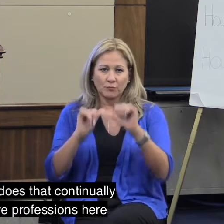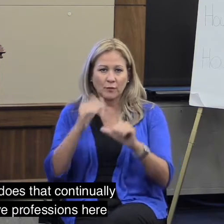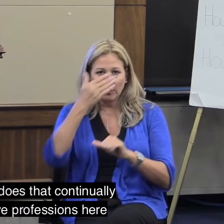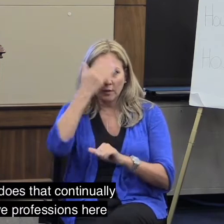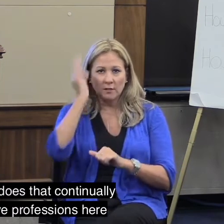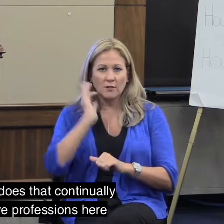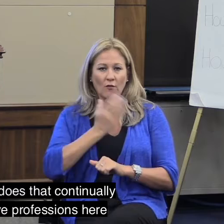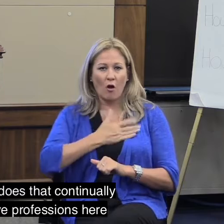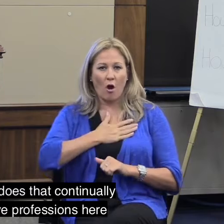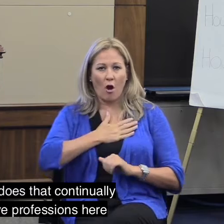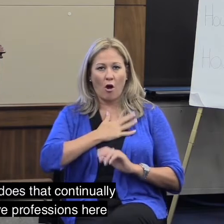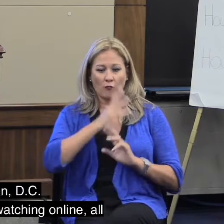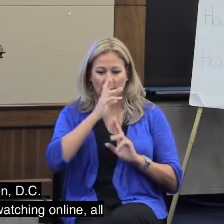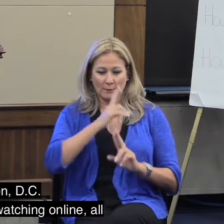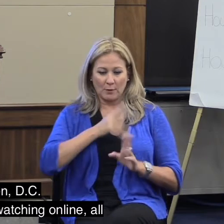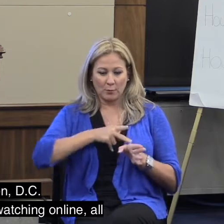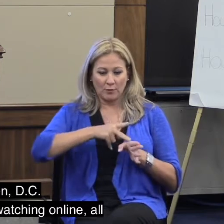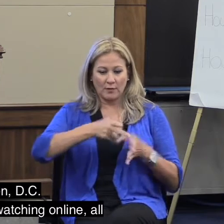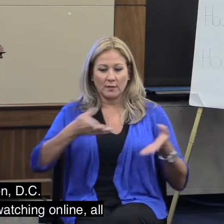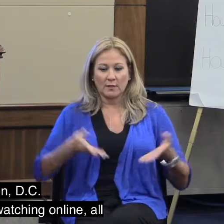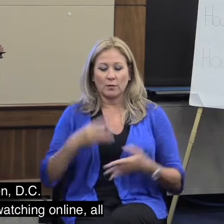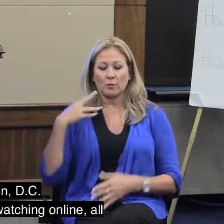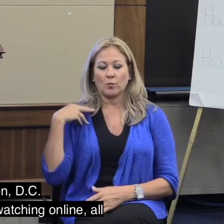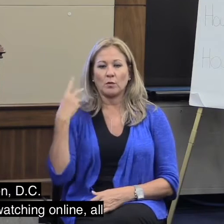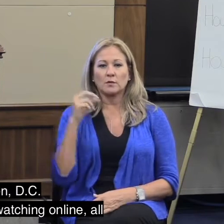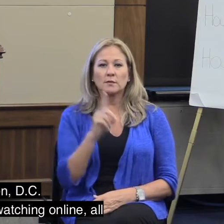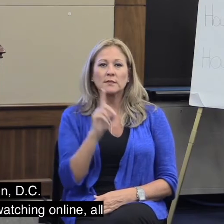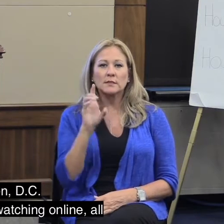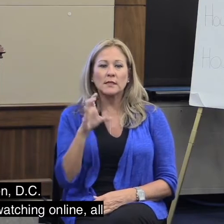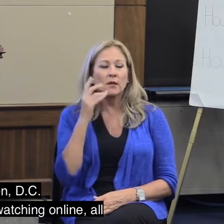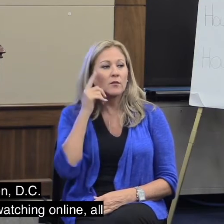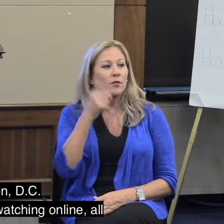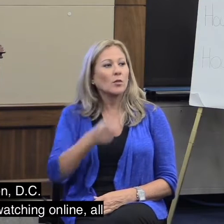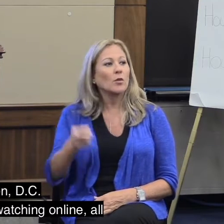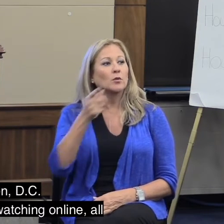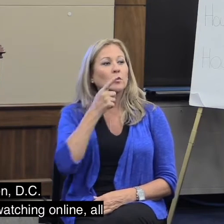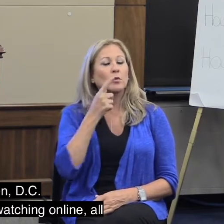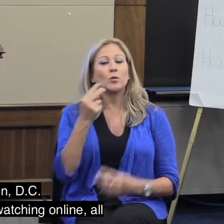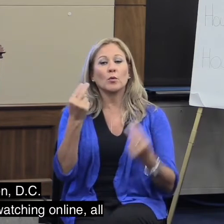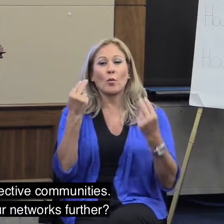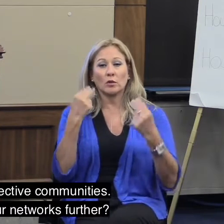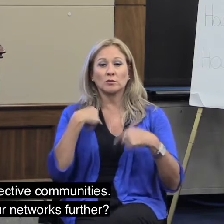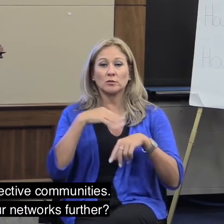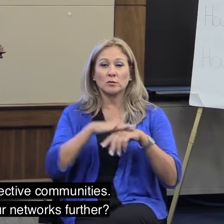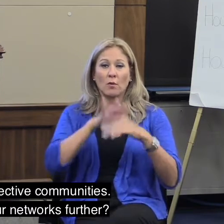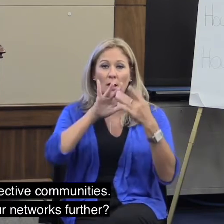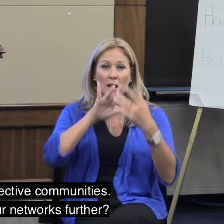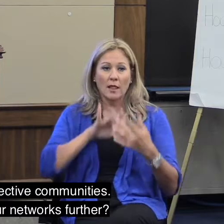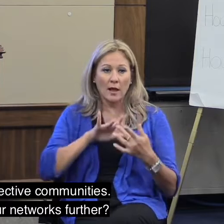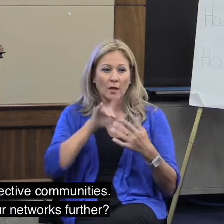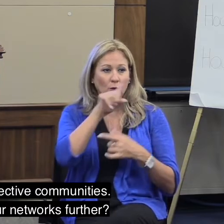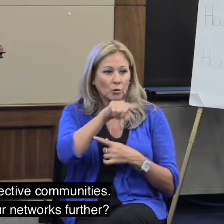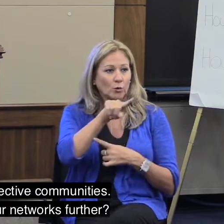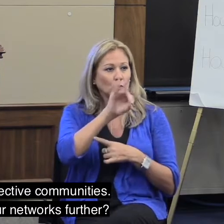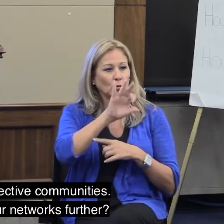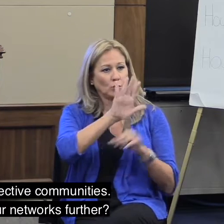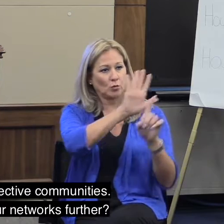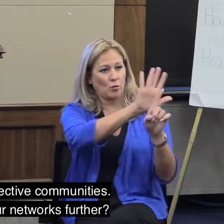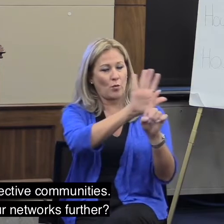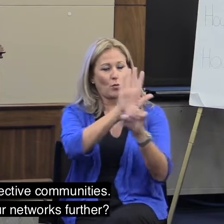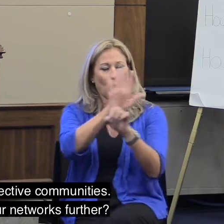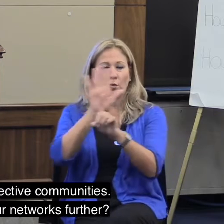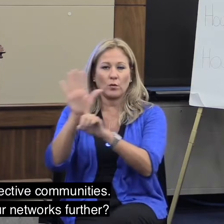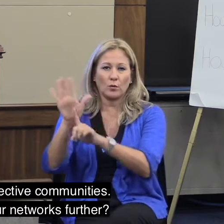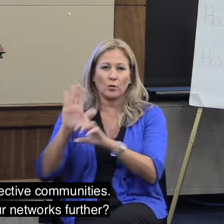our respective professions here in Washington, D.C. And for those who are watching online, all of you do so in your respective